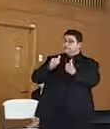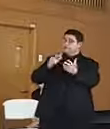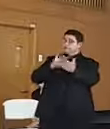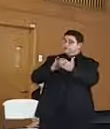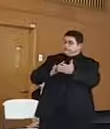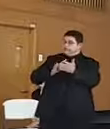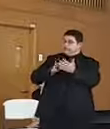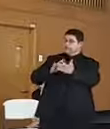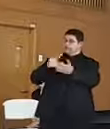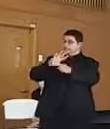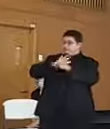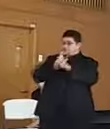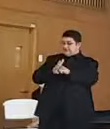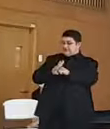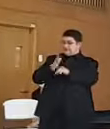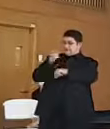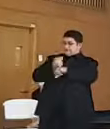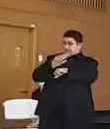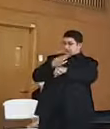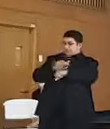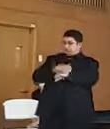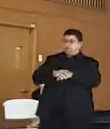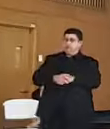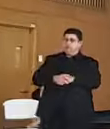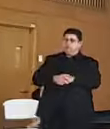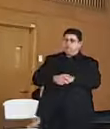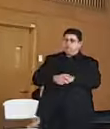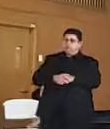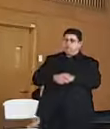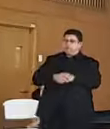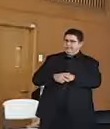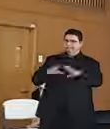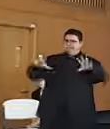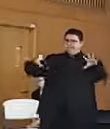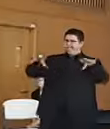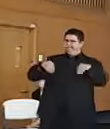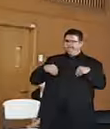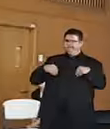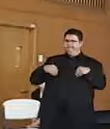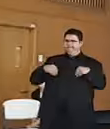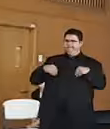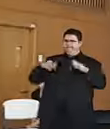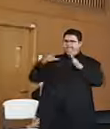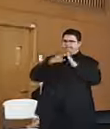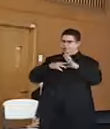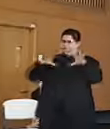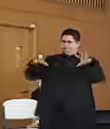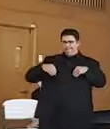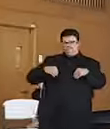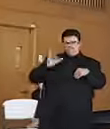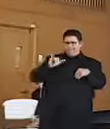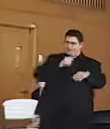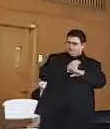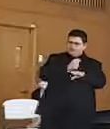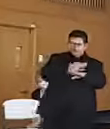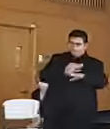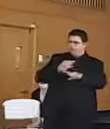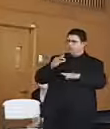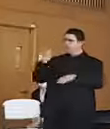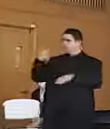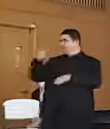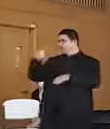COVID-19 Task Force and unanimously adopted by that task force, adopted by St. Louis County, adopted by